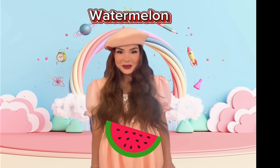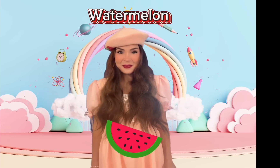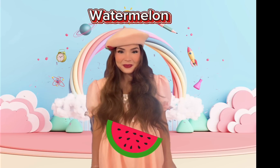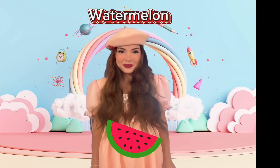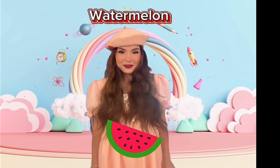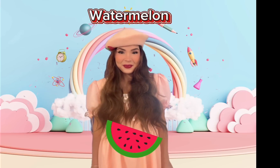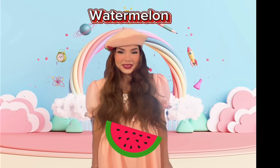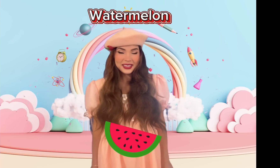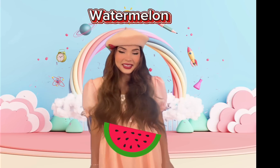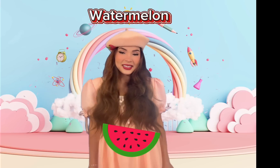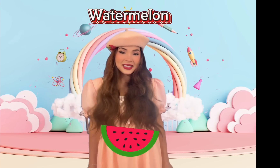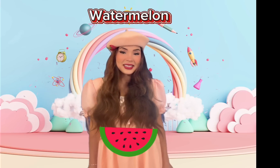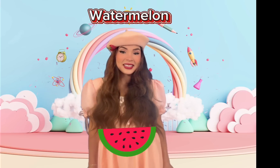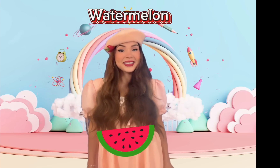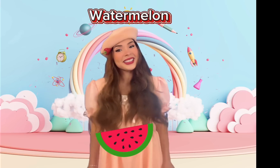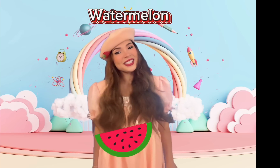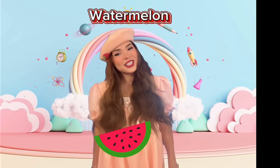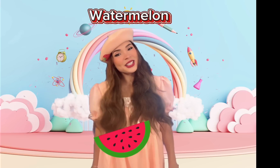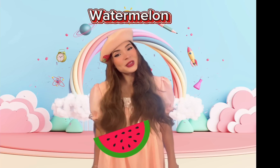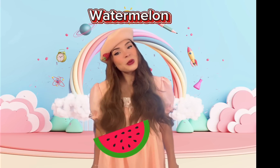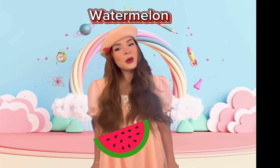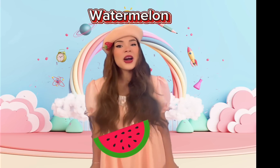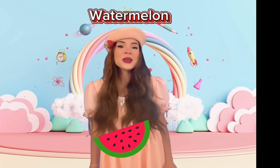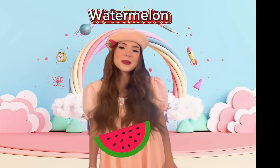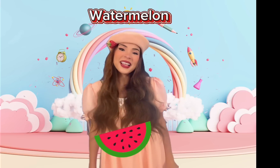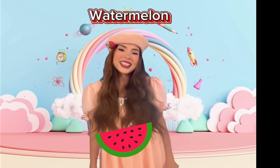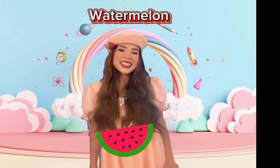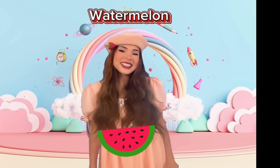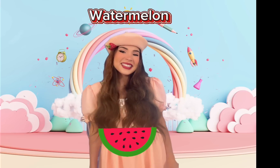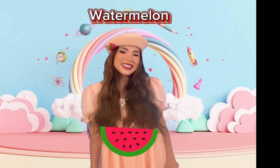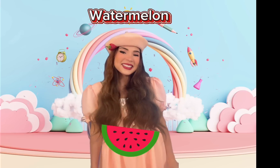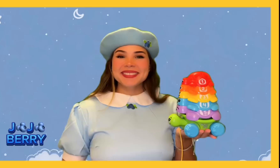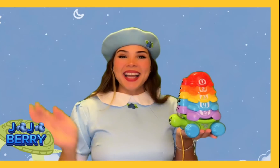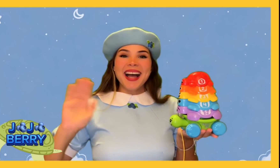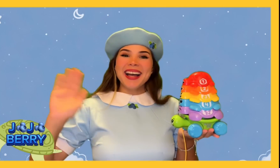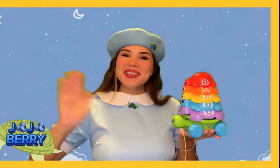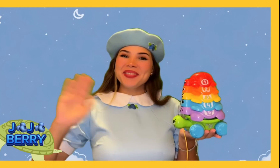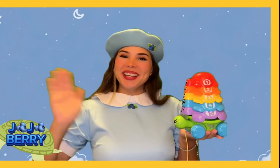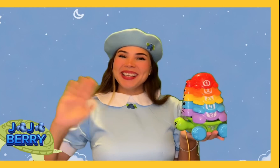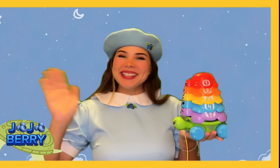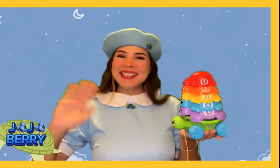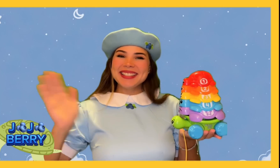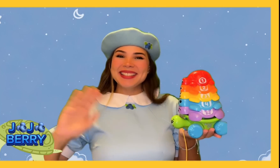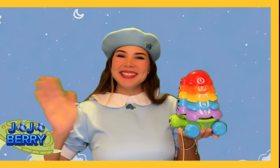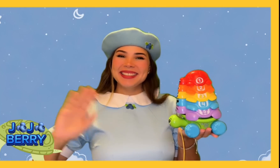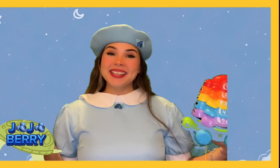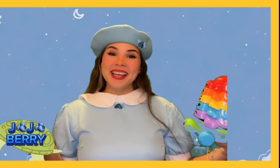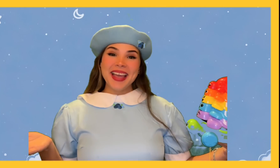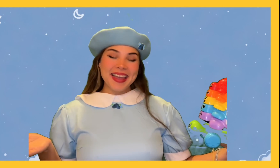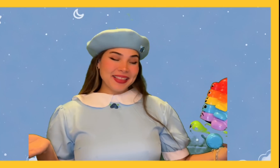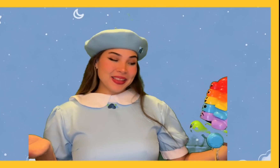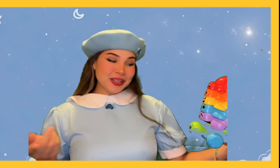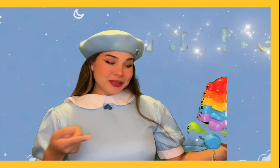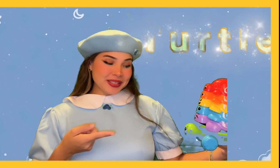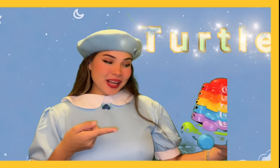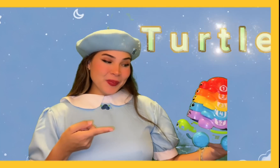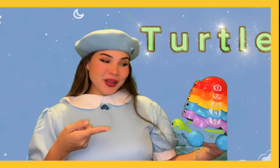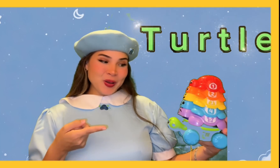Yum. Delicious watermelon. Hi friends. And look who's coming on